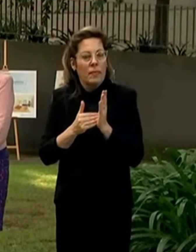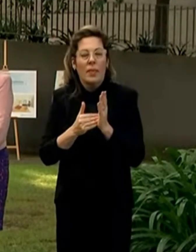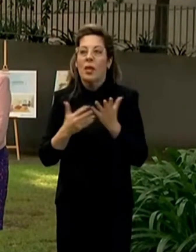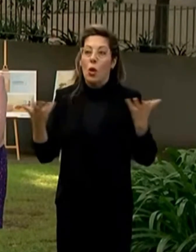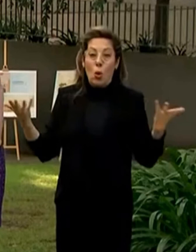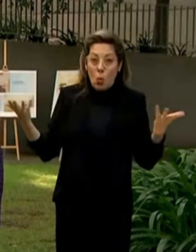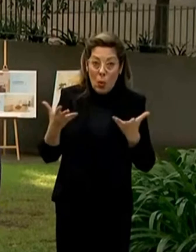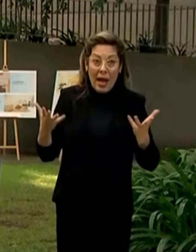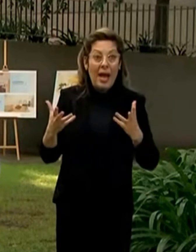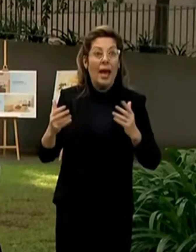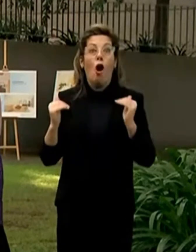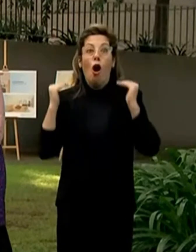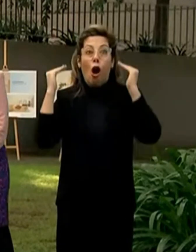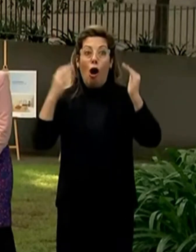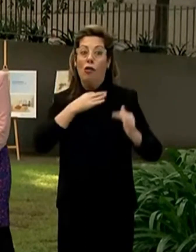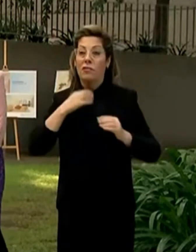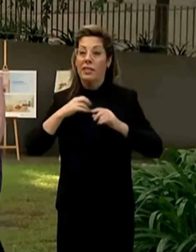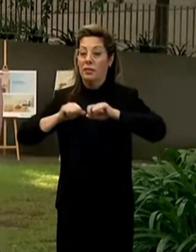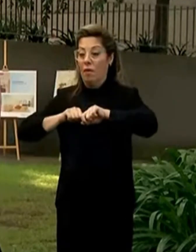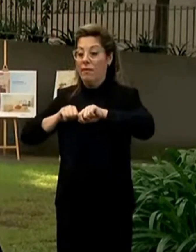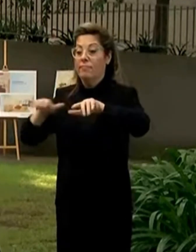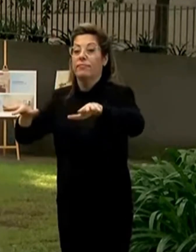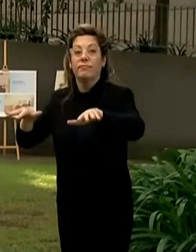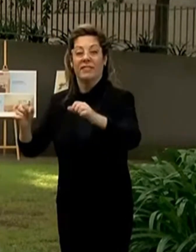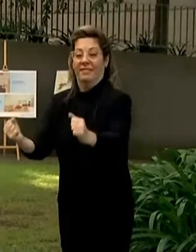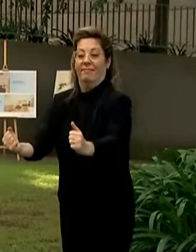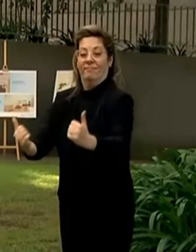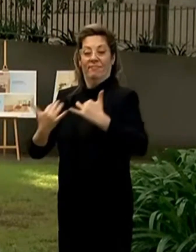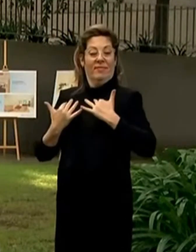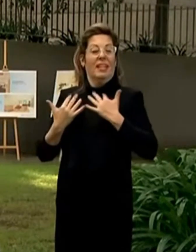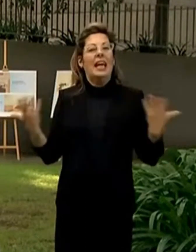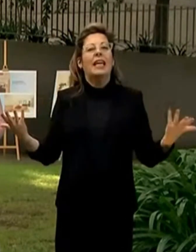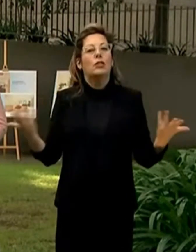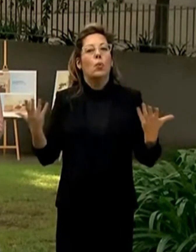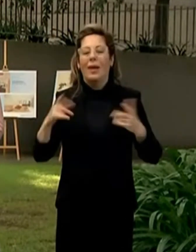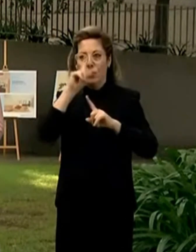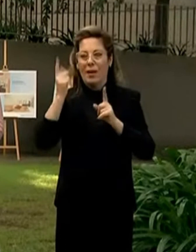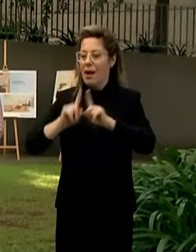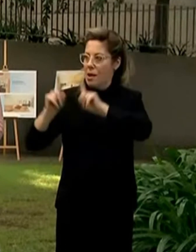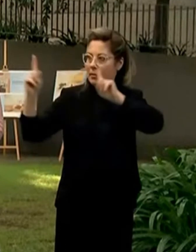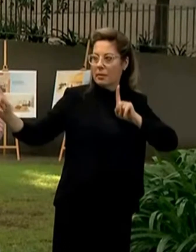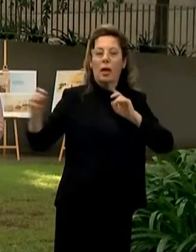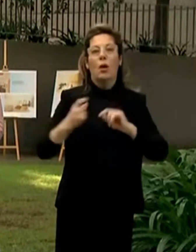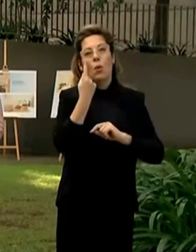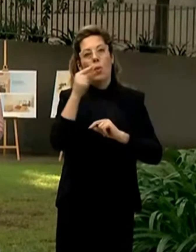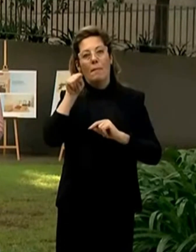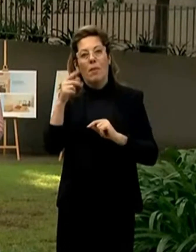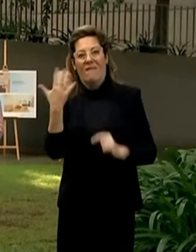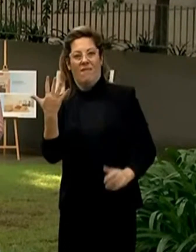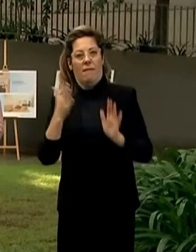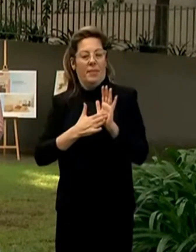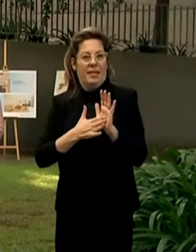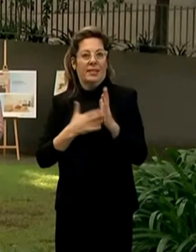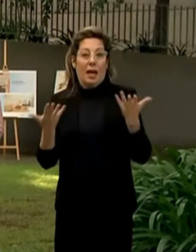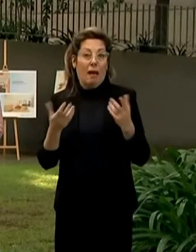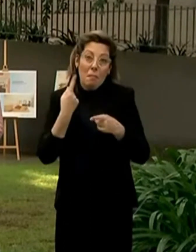where we're seeing transmission, and basically they're settings where you can't maintain that 1.5 metre, and they're largely indoor settings.